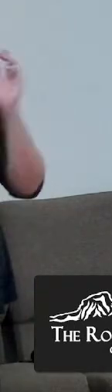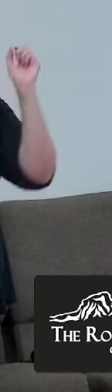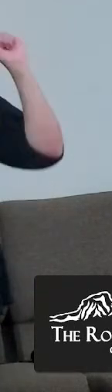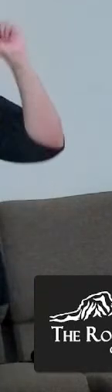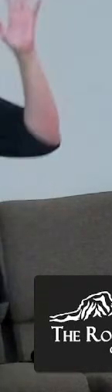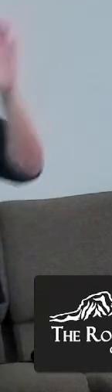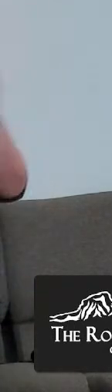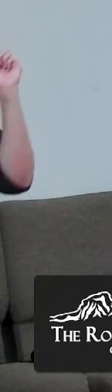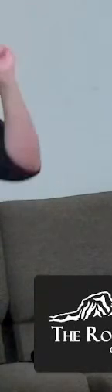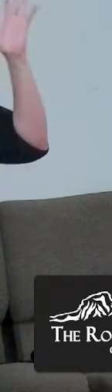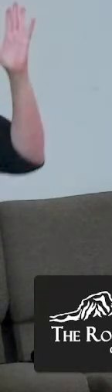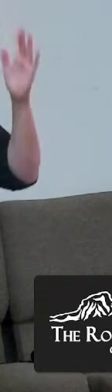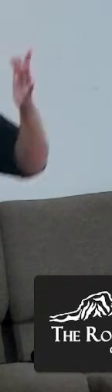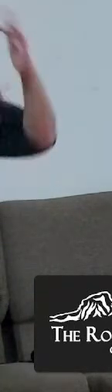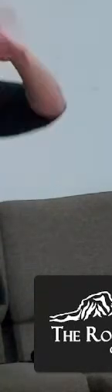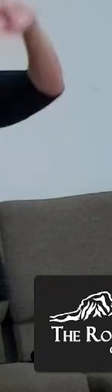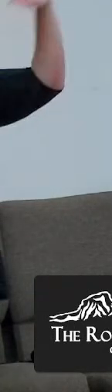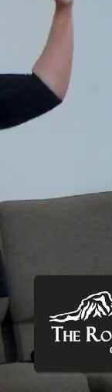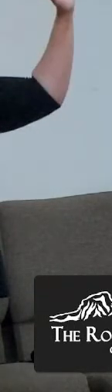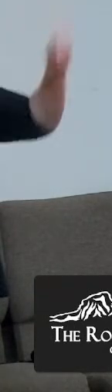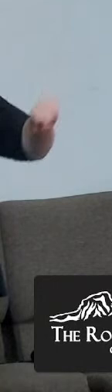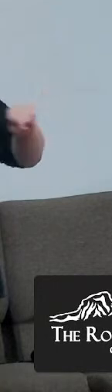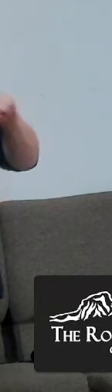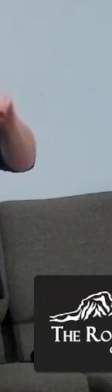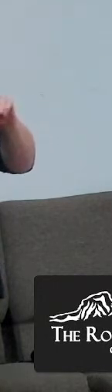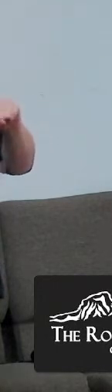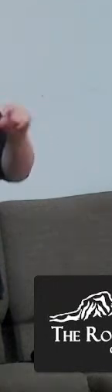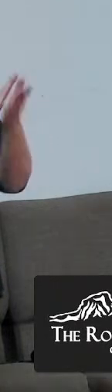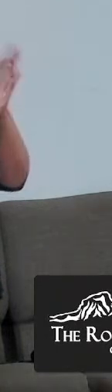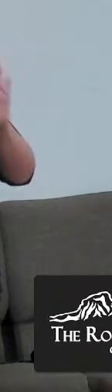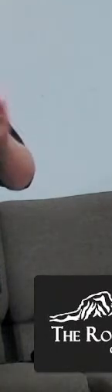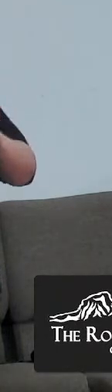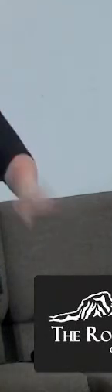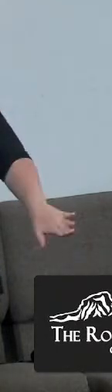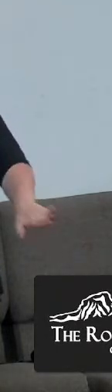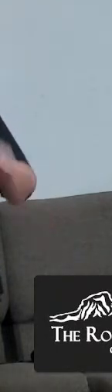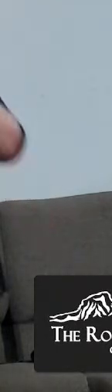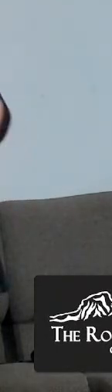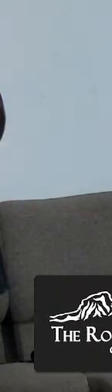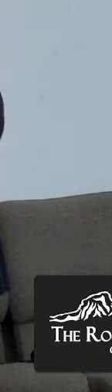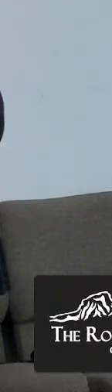Hallelujah, hallelujah. Heaven can't even get quiet.